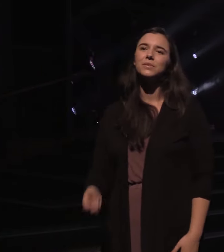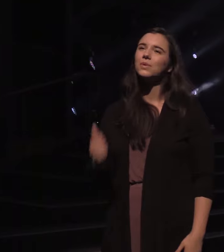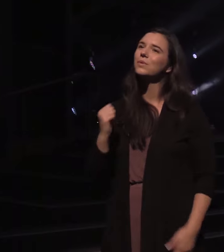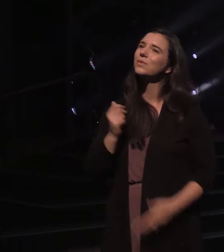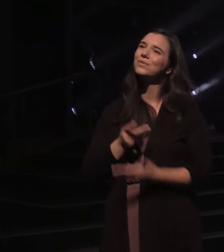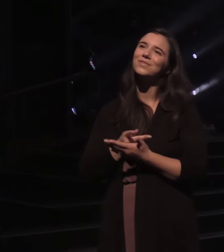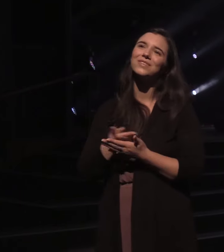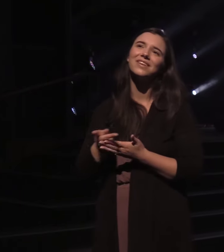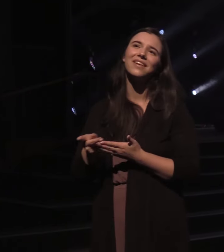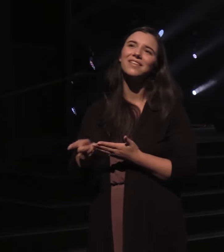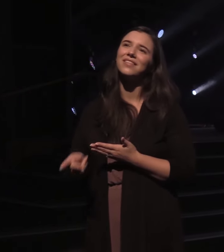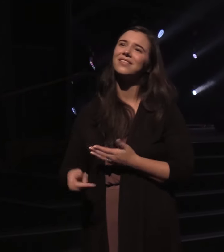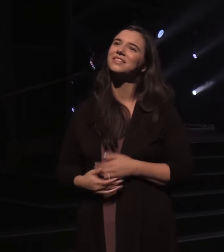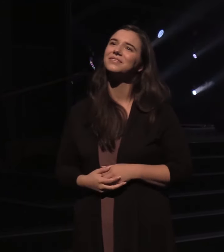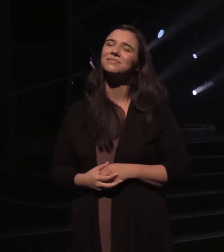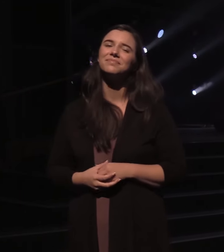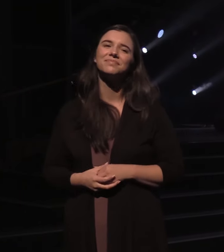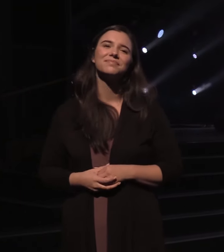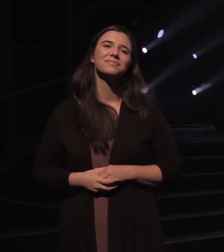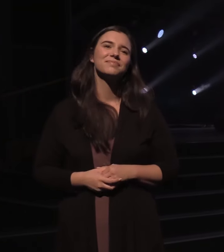He won't.